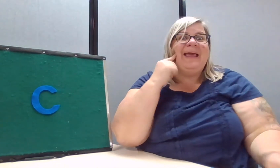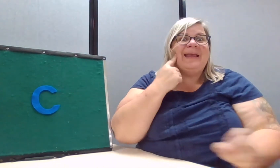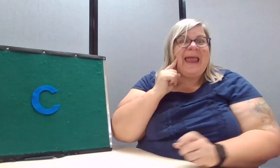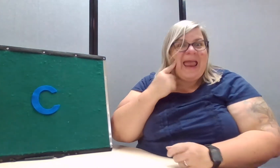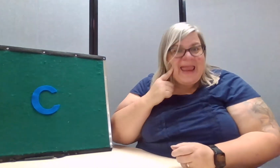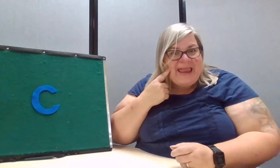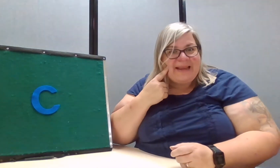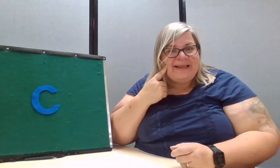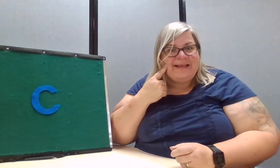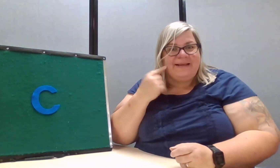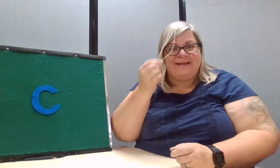Candy.